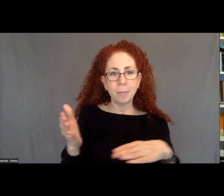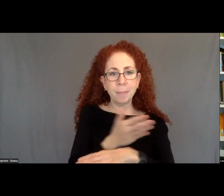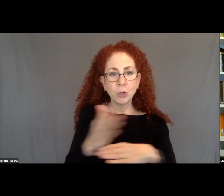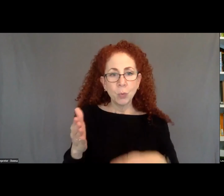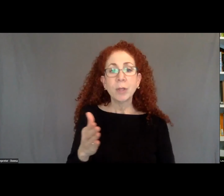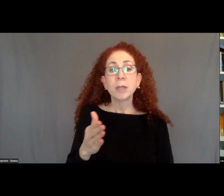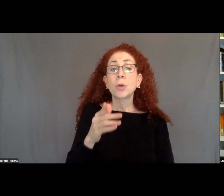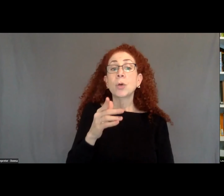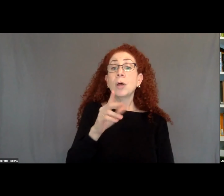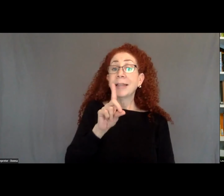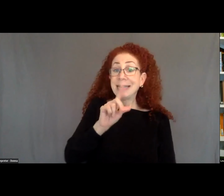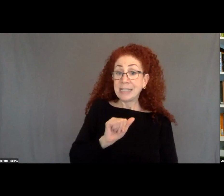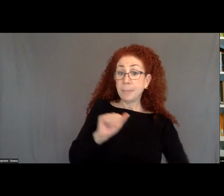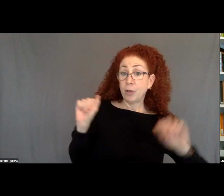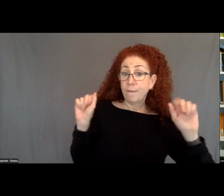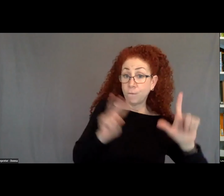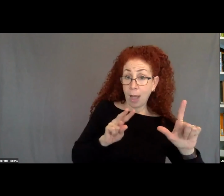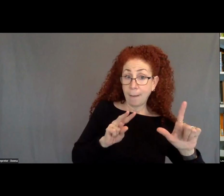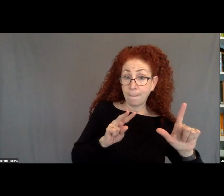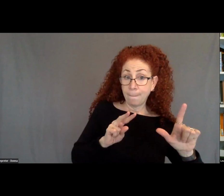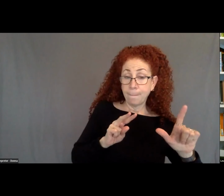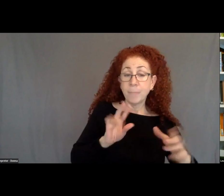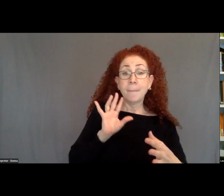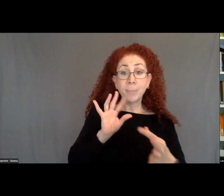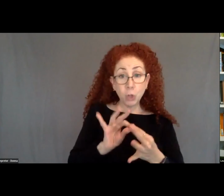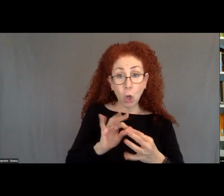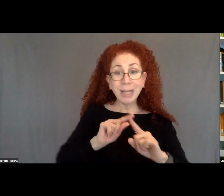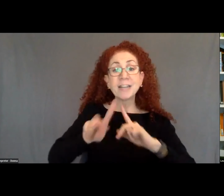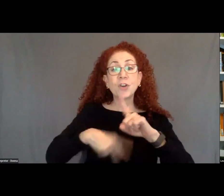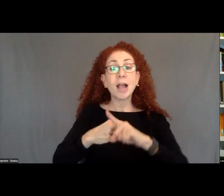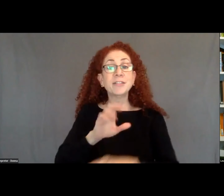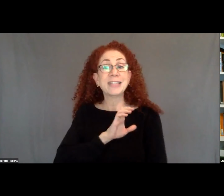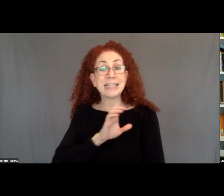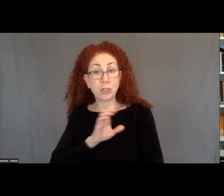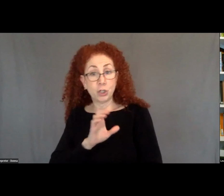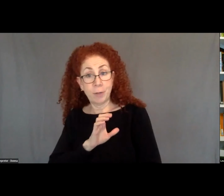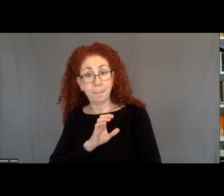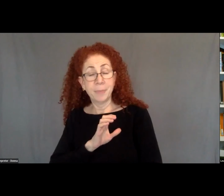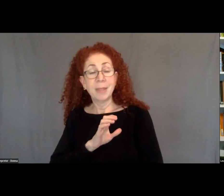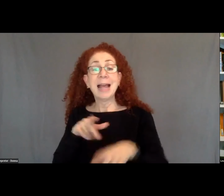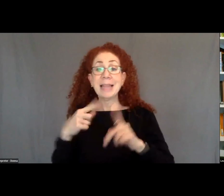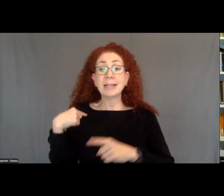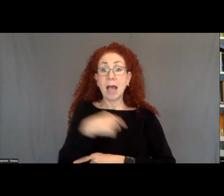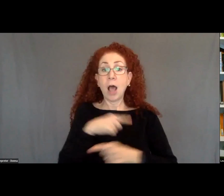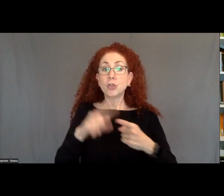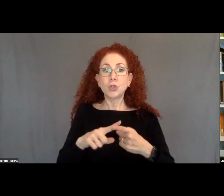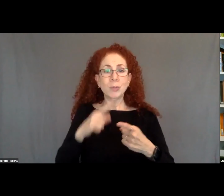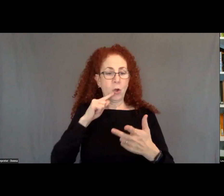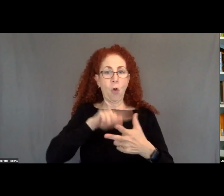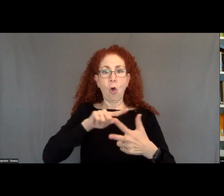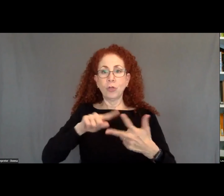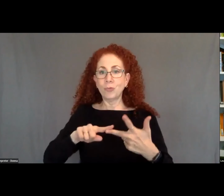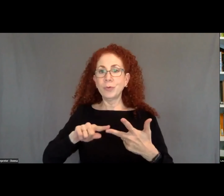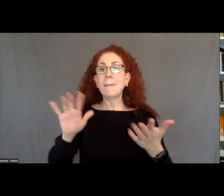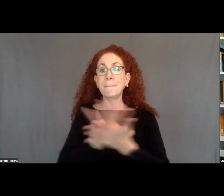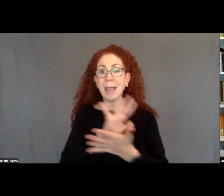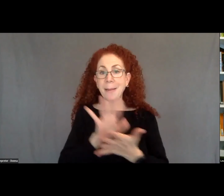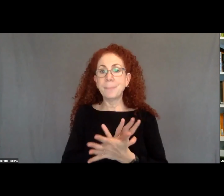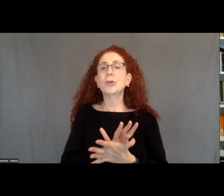the disability frame, belonging, and various forms of citizenship, which enables us to squarely put all three of these papers into a